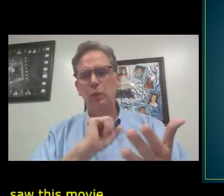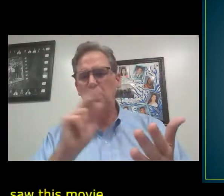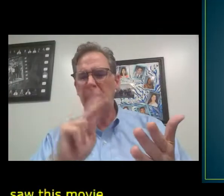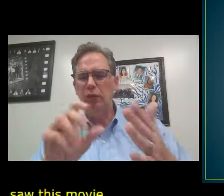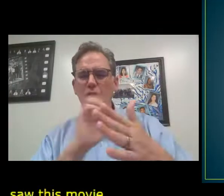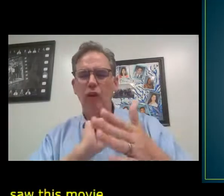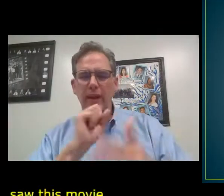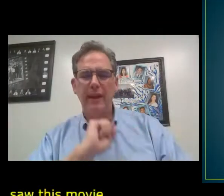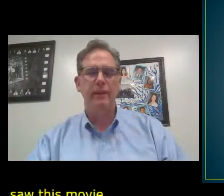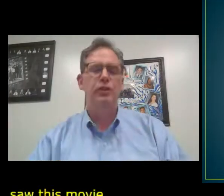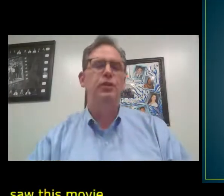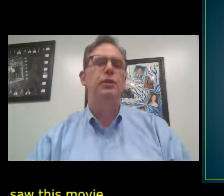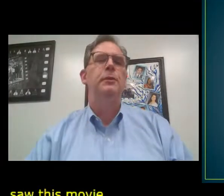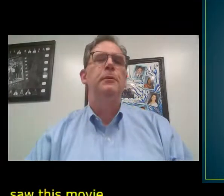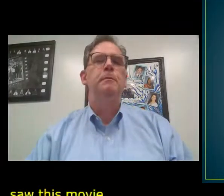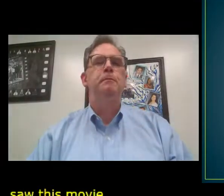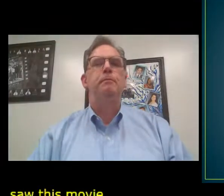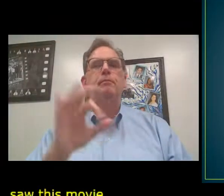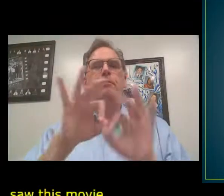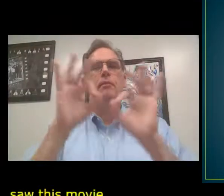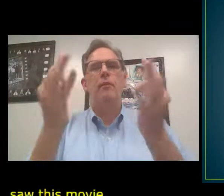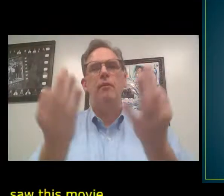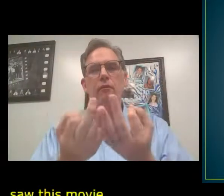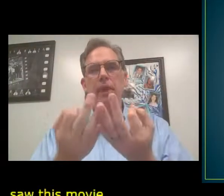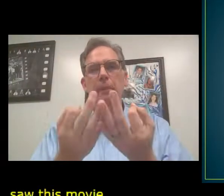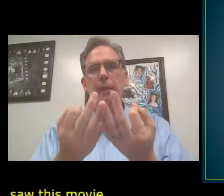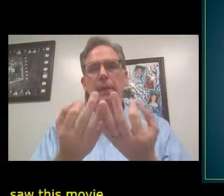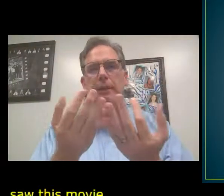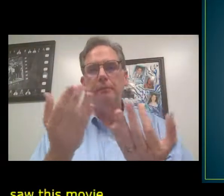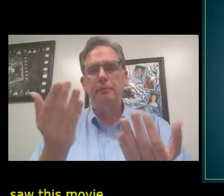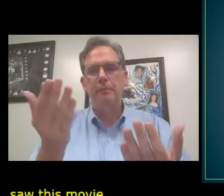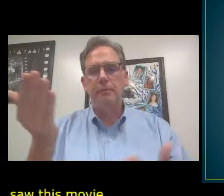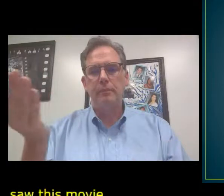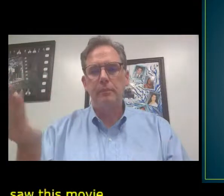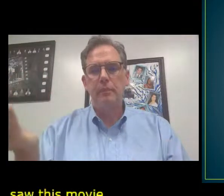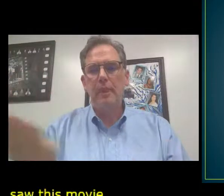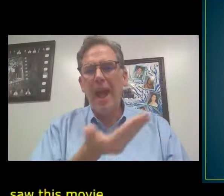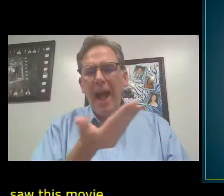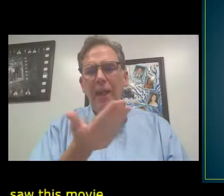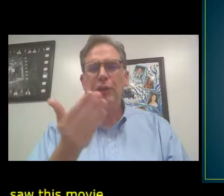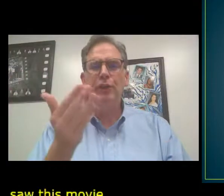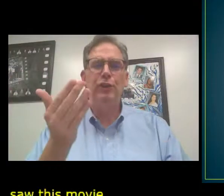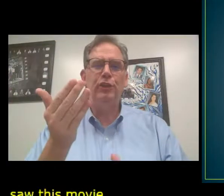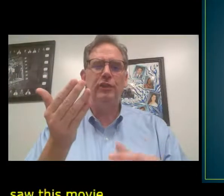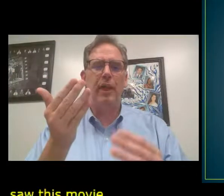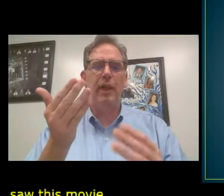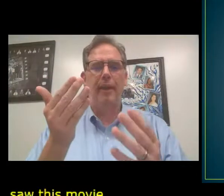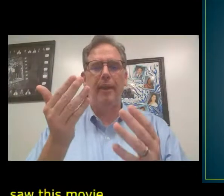Maybe she's 5 or possibly preschool or kindergarten age.